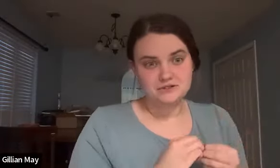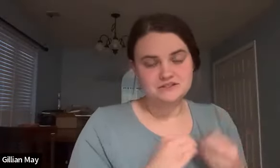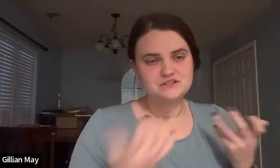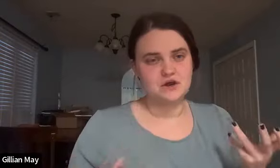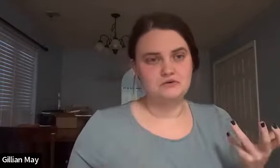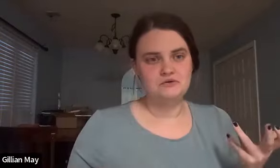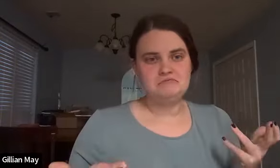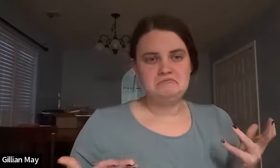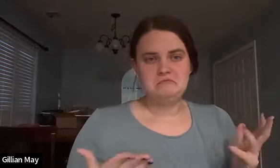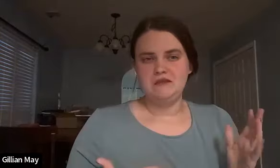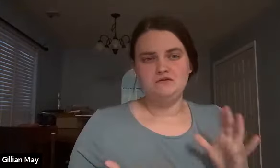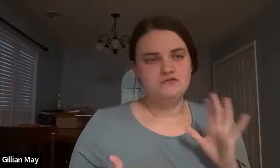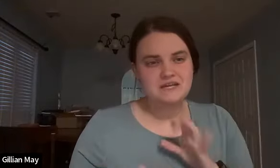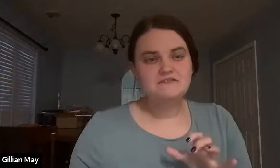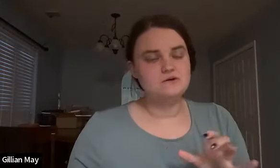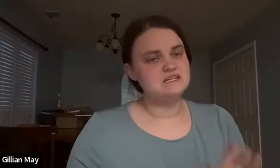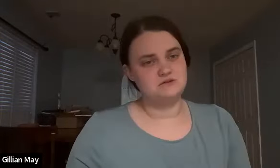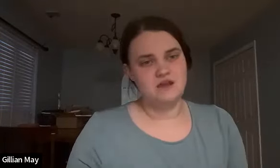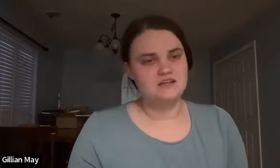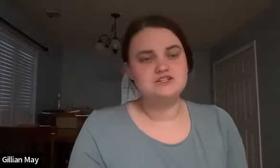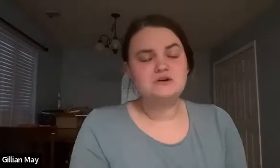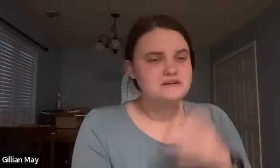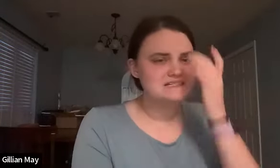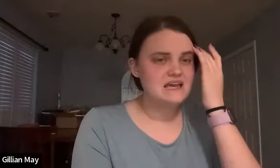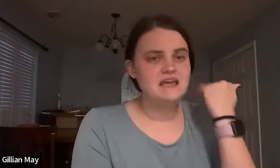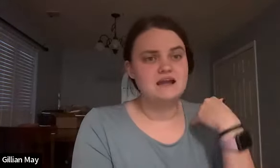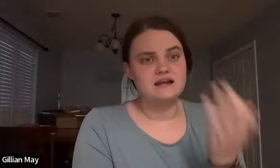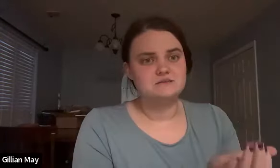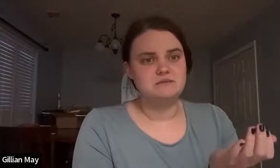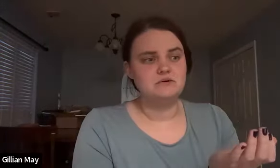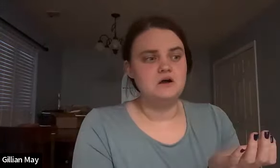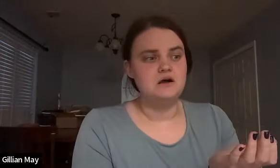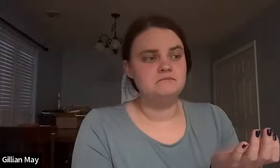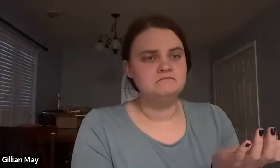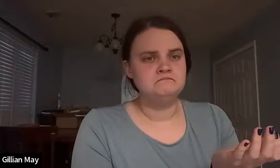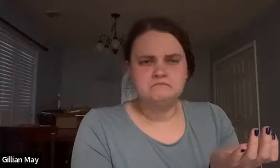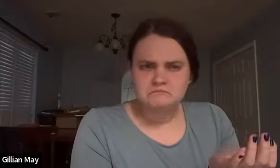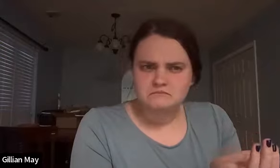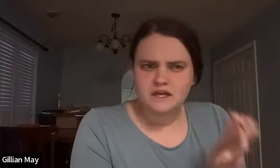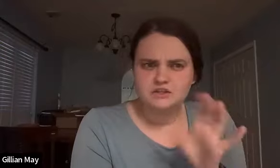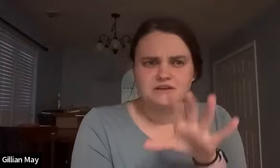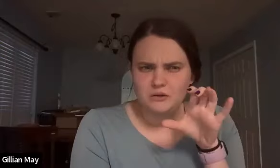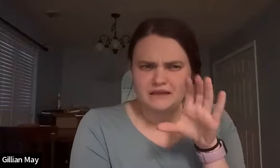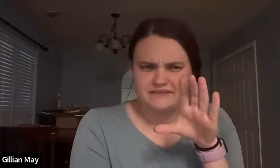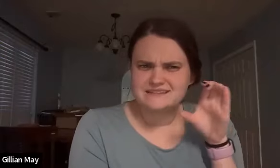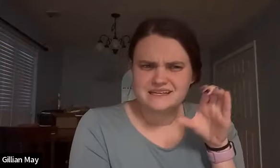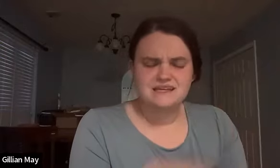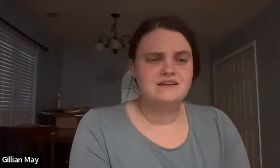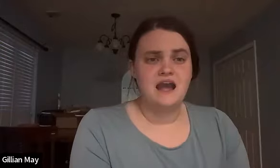numbers. So if you forget those, that's okay. Because you can always say and ask people, like you can go like this again. I've